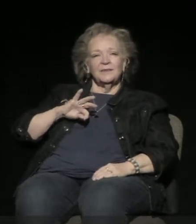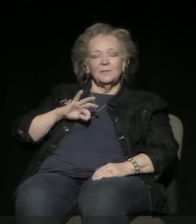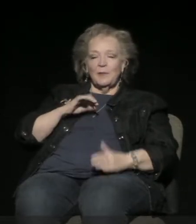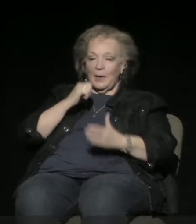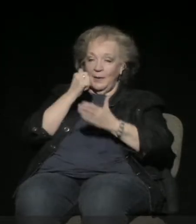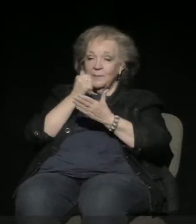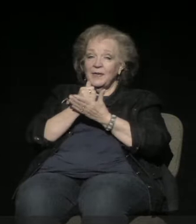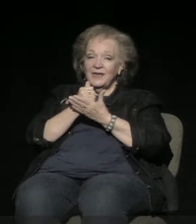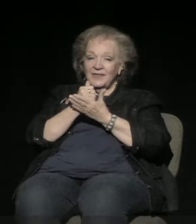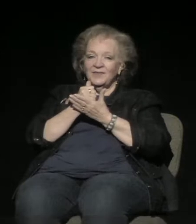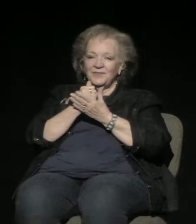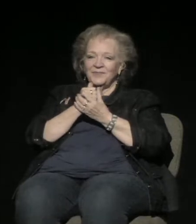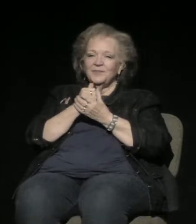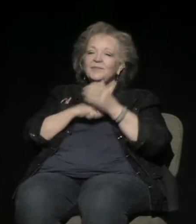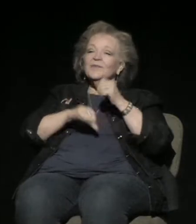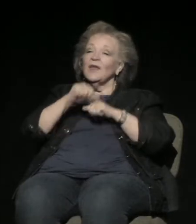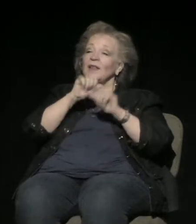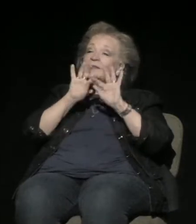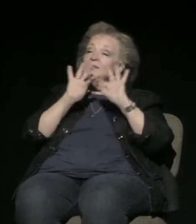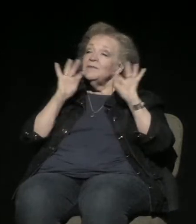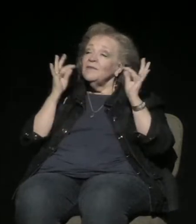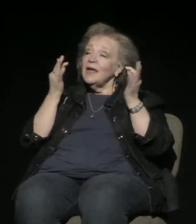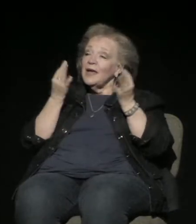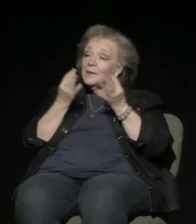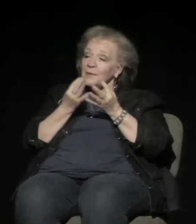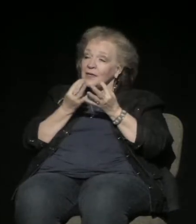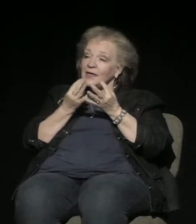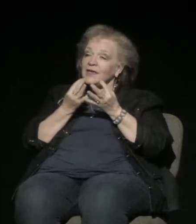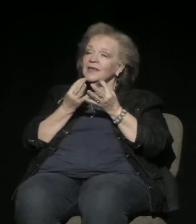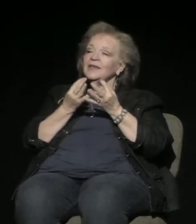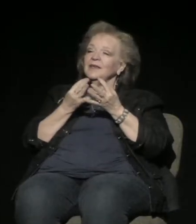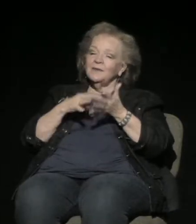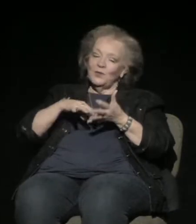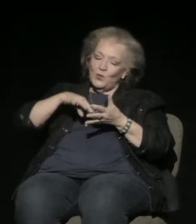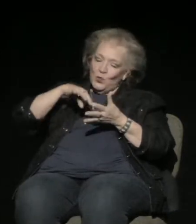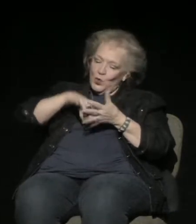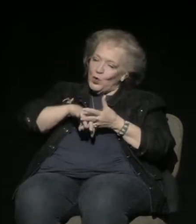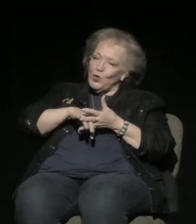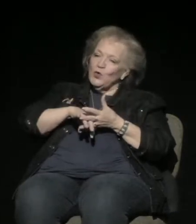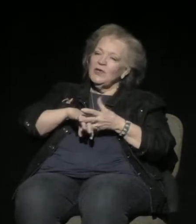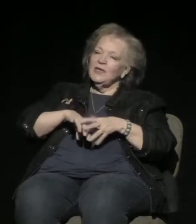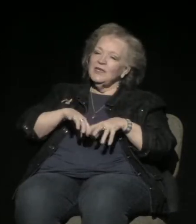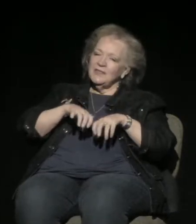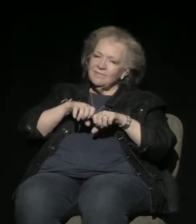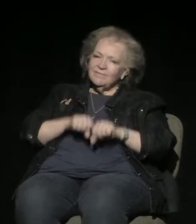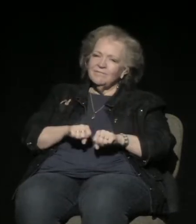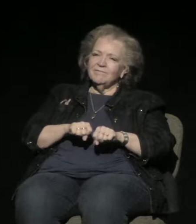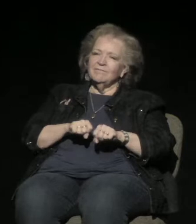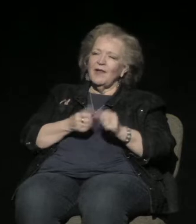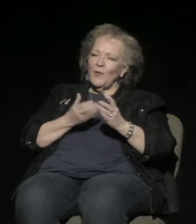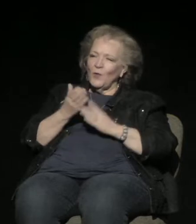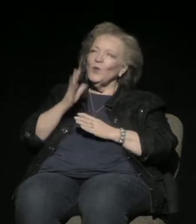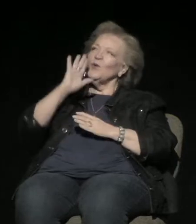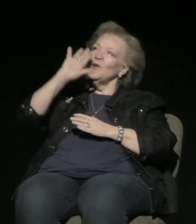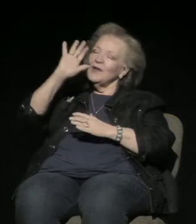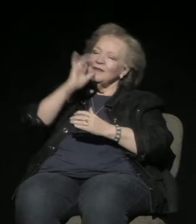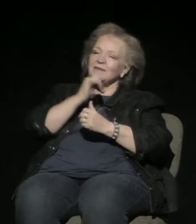Amen Fellowship Family Being Rooted And Grounded In Love